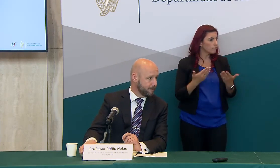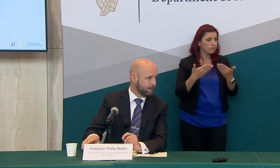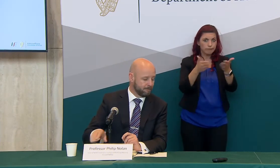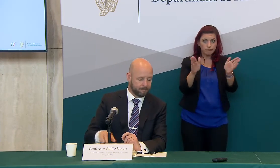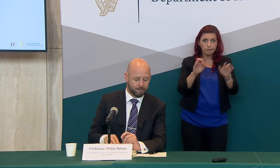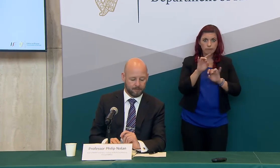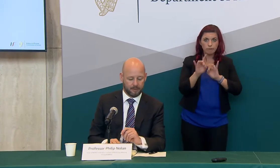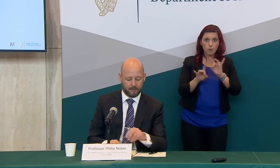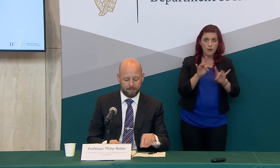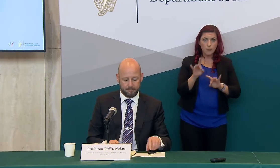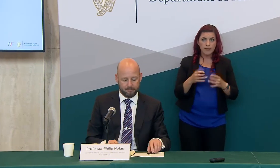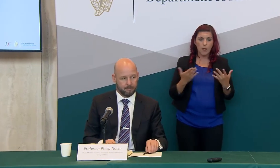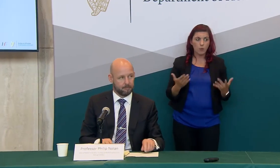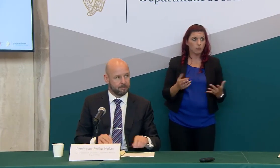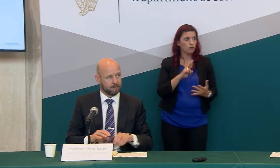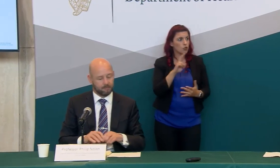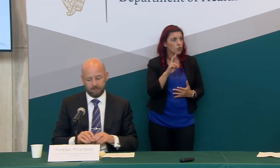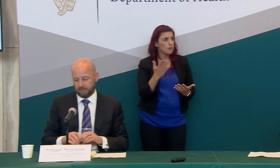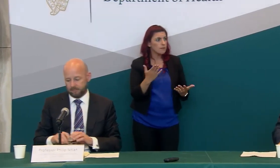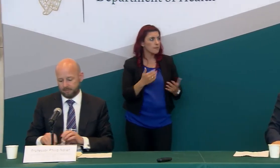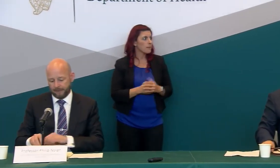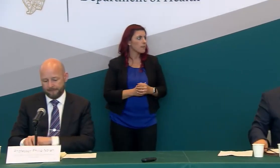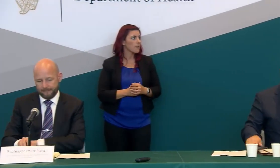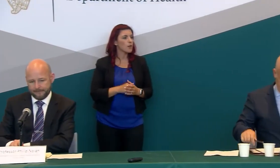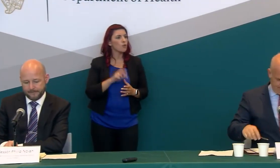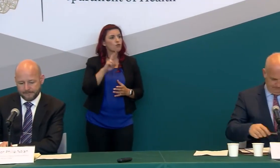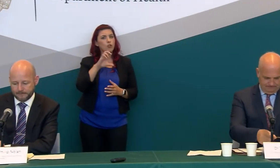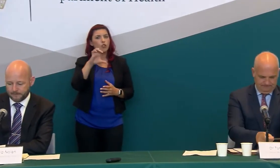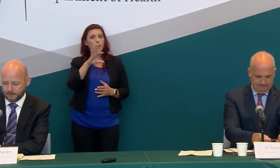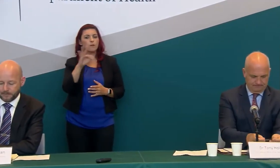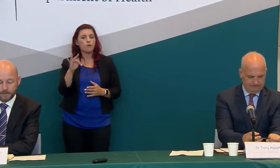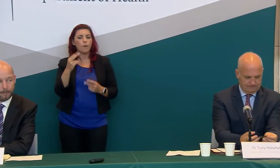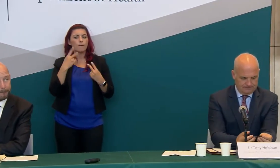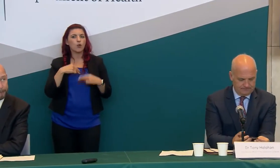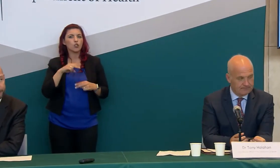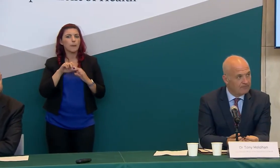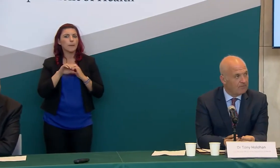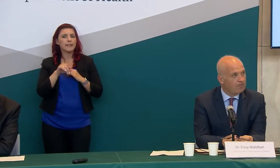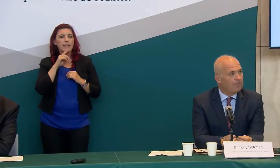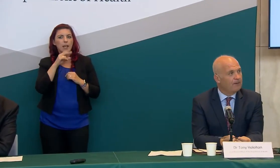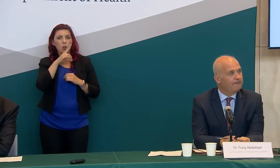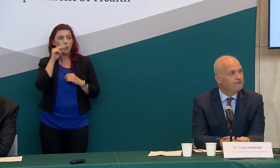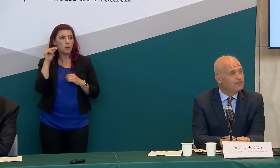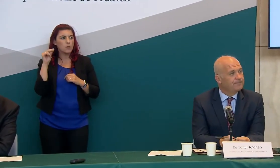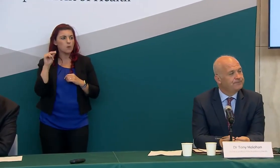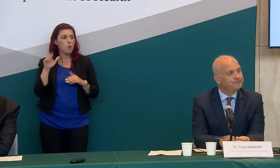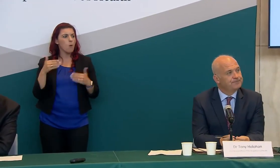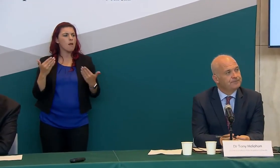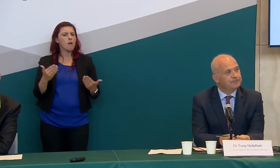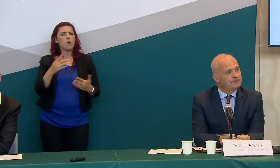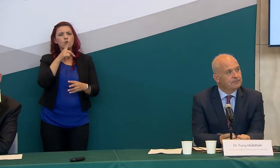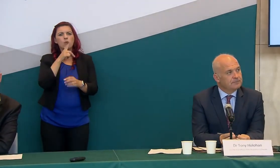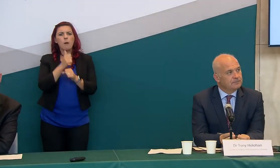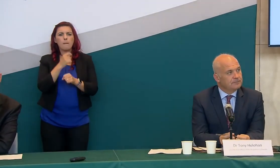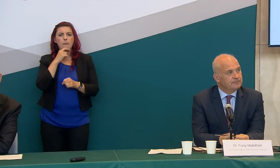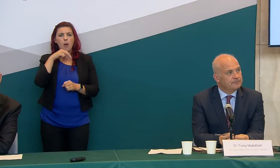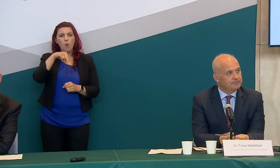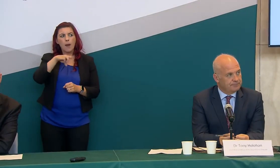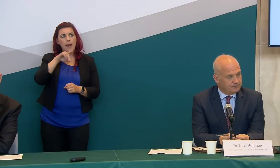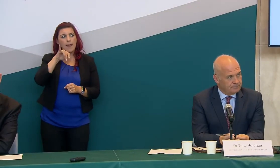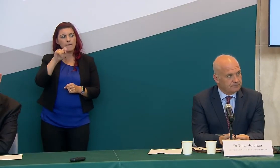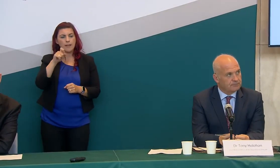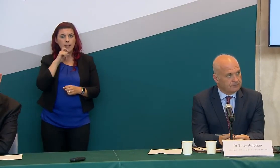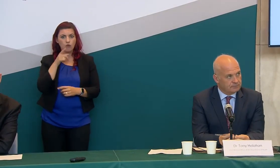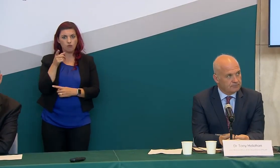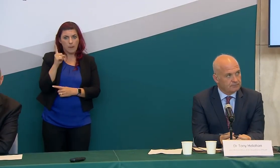Thanks, Tony. Richard. Tony Richard Chambers from Virgin Media News. Just in terms of Netherlands' recommendation